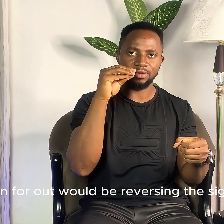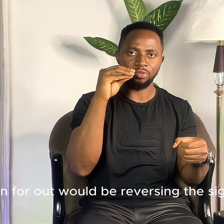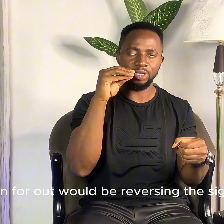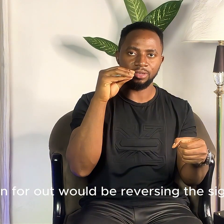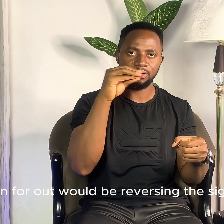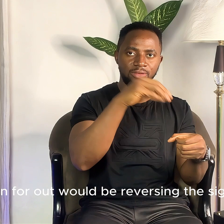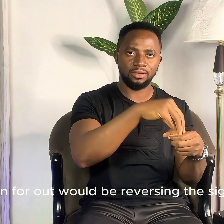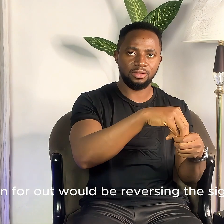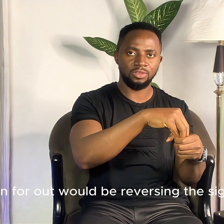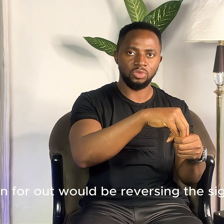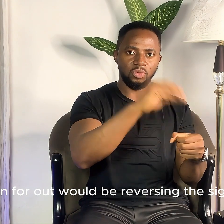for in.